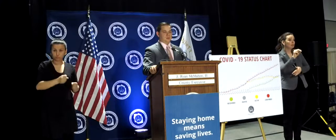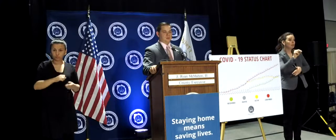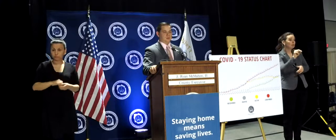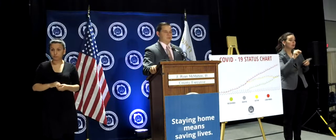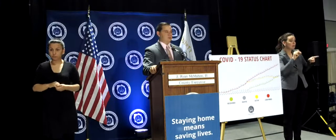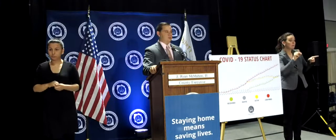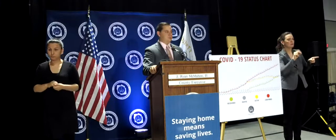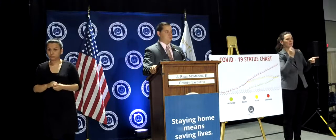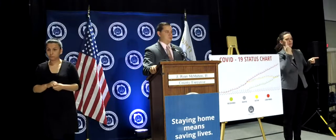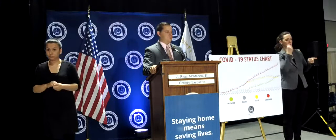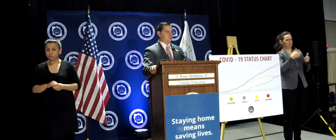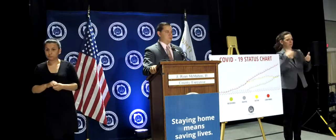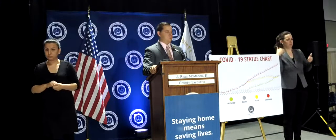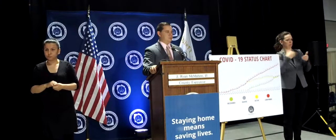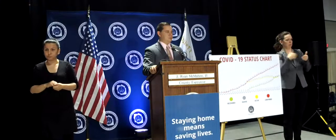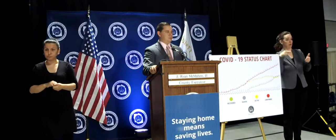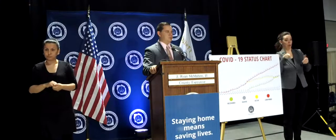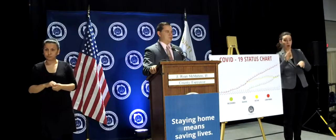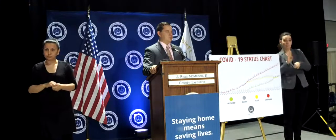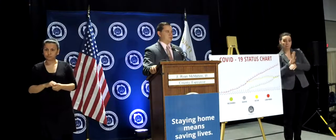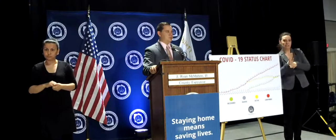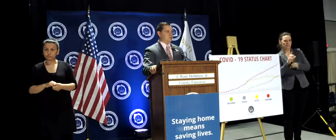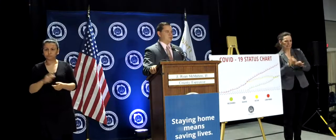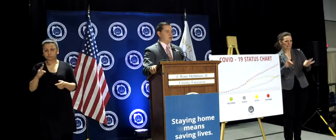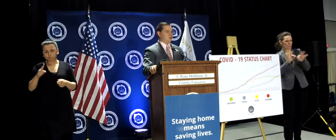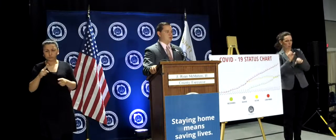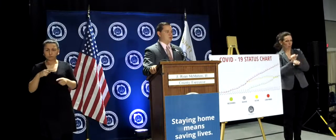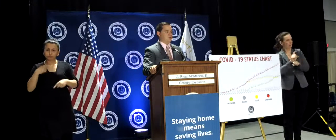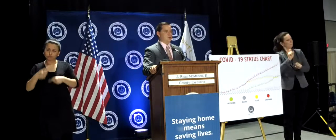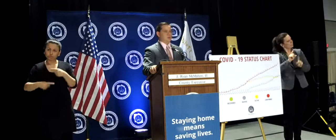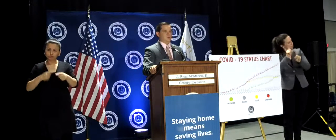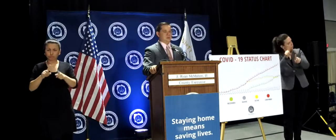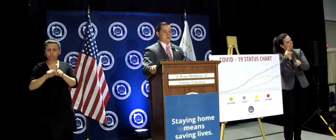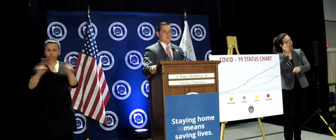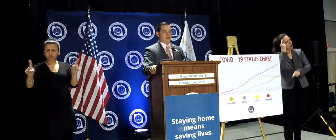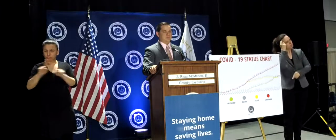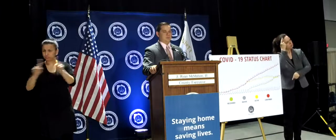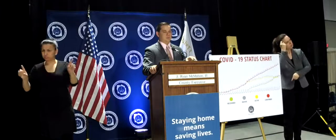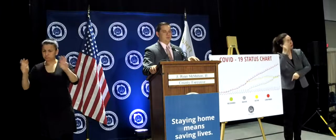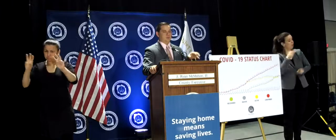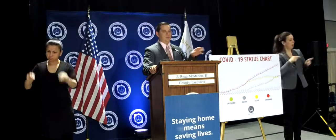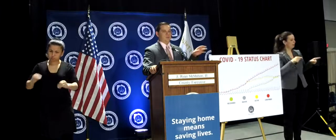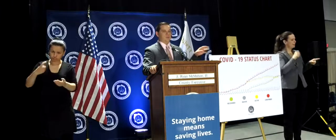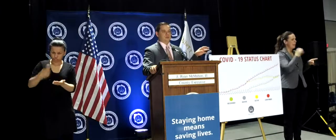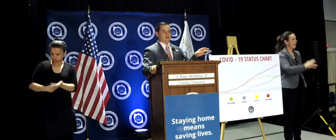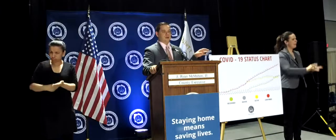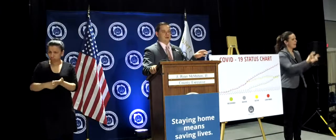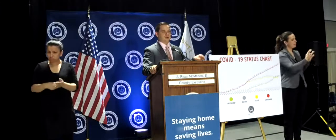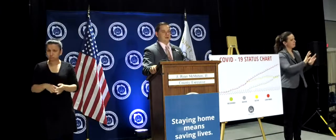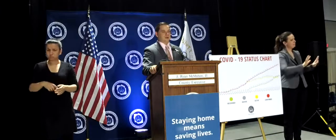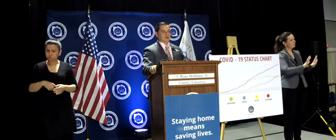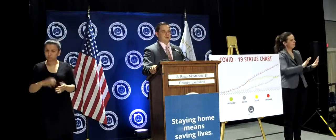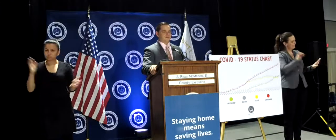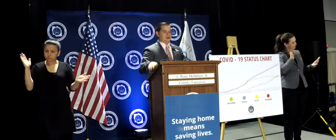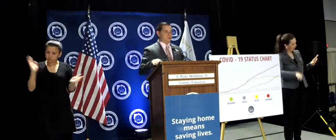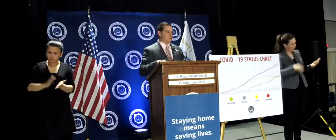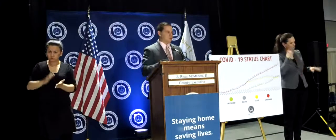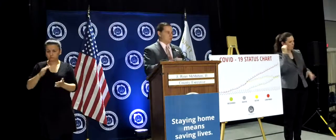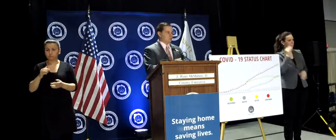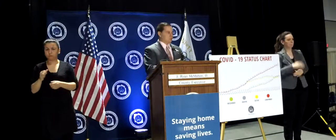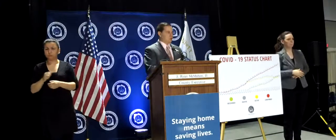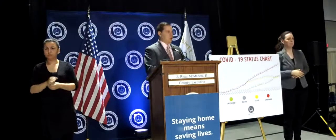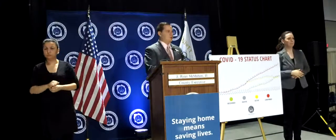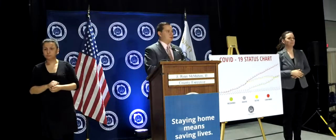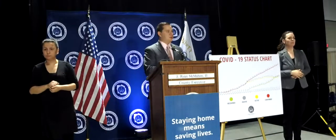And we need to continue to social distance and starve until we get back. But with improved data, the faster